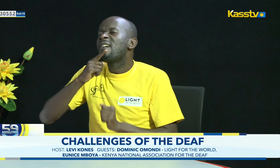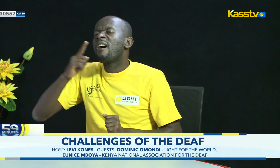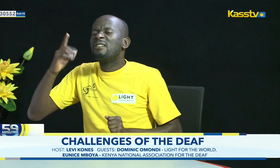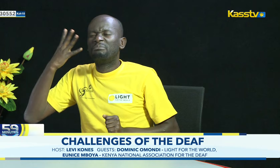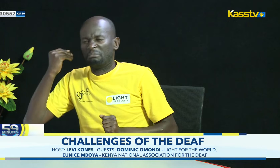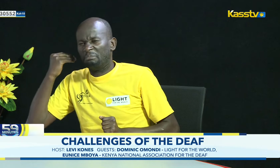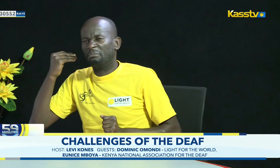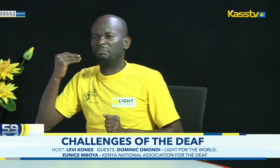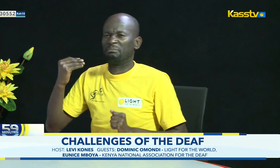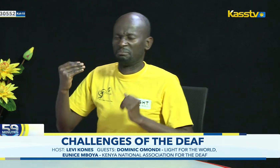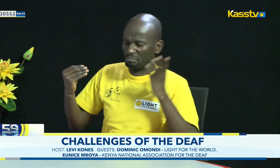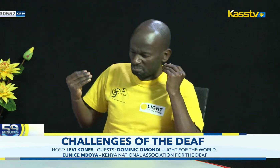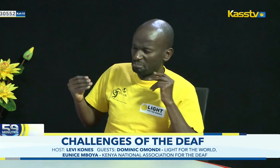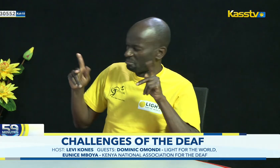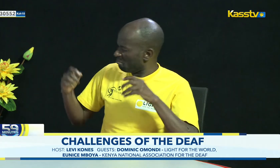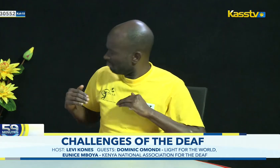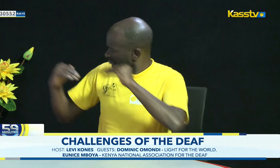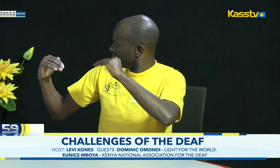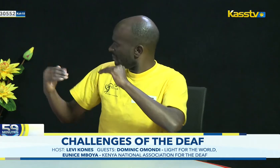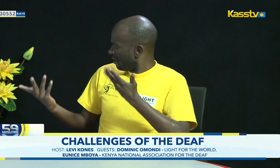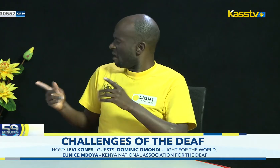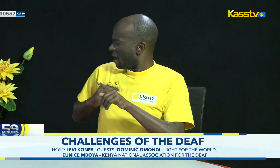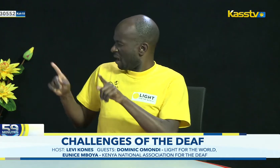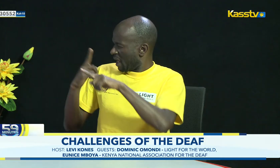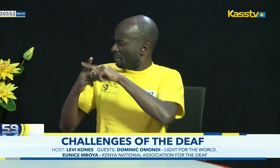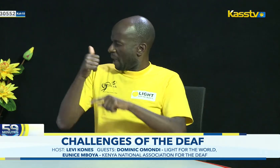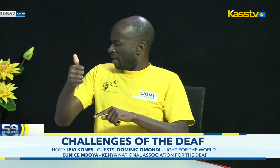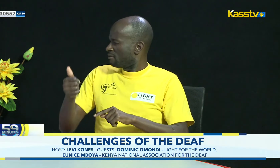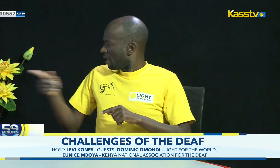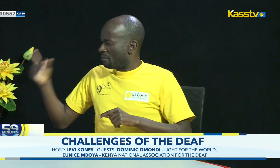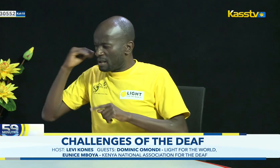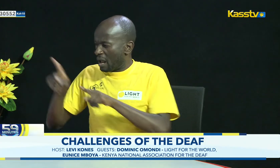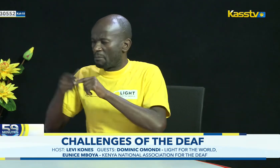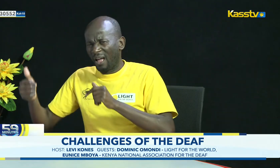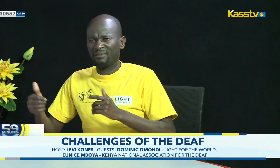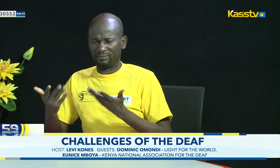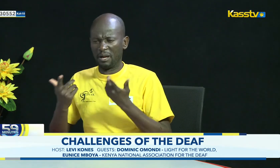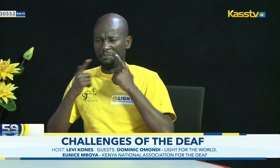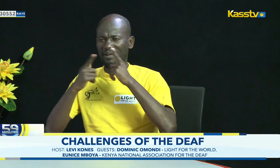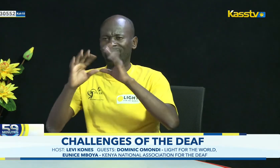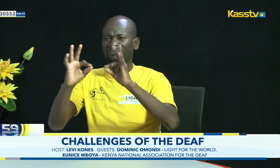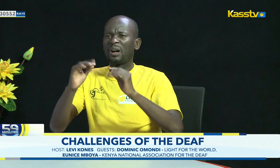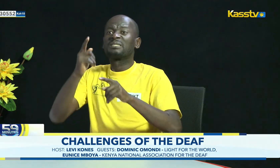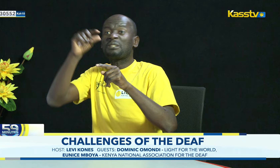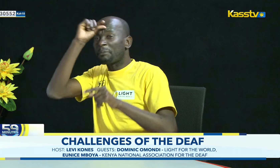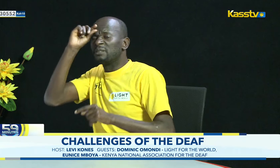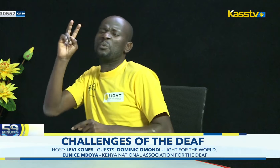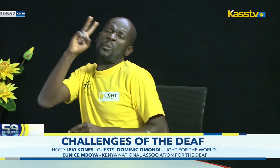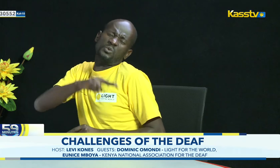me. But I want to access that directly myself, so that I can compete with my hearing peers. You get an A, I can get an A, right? So, and that